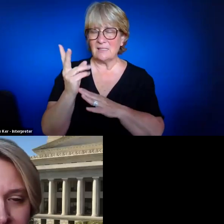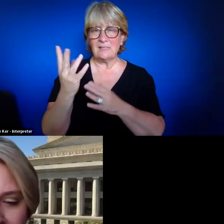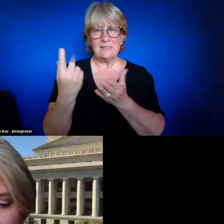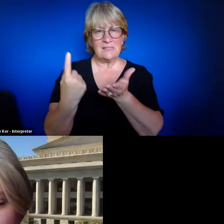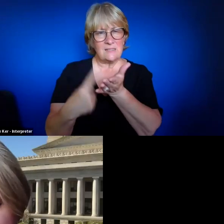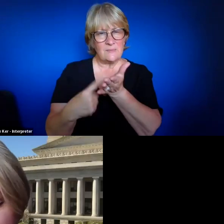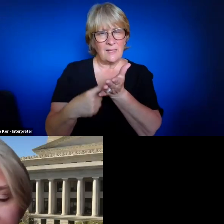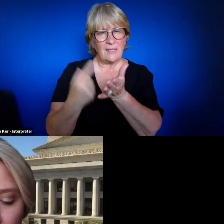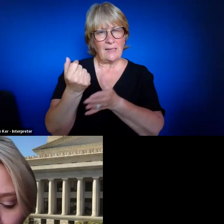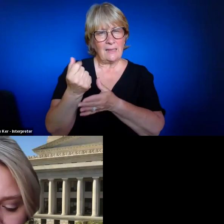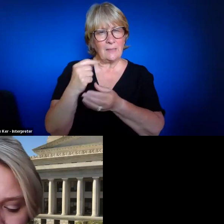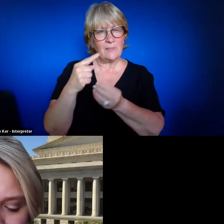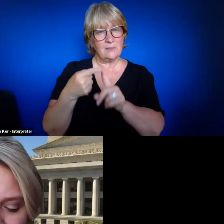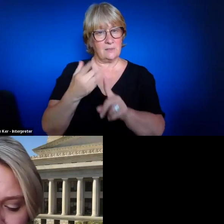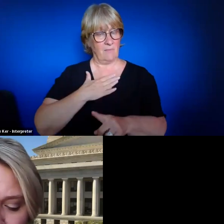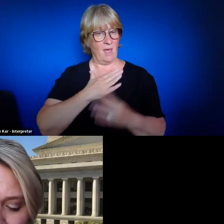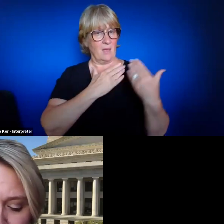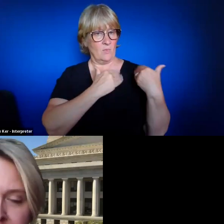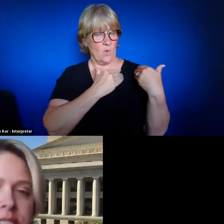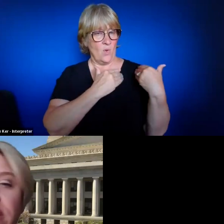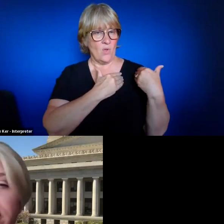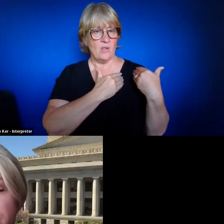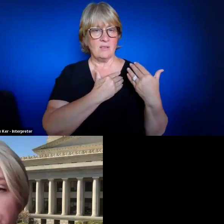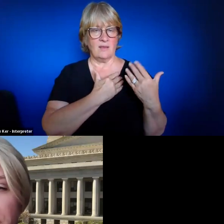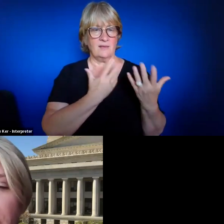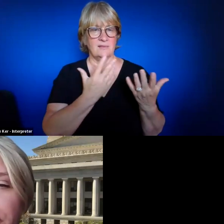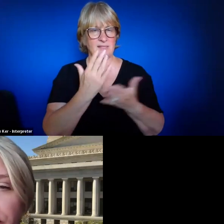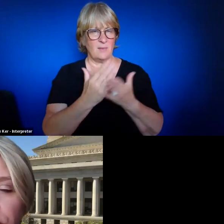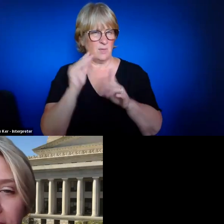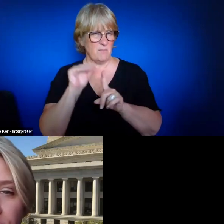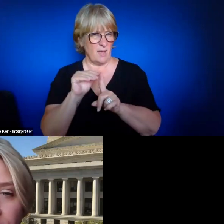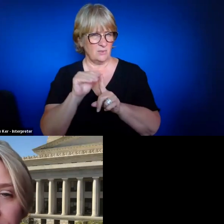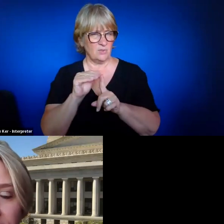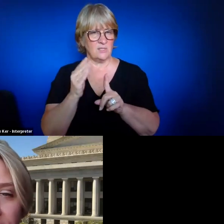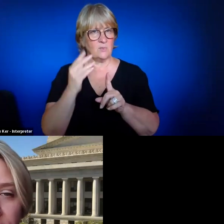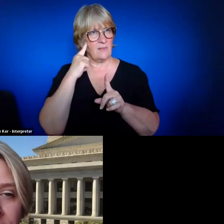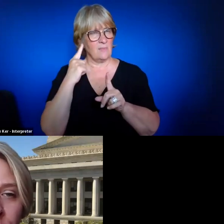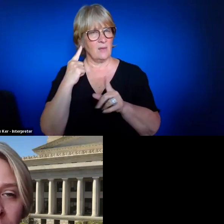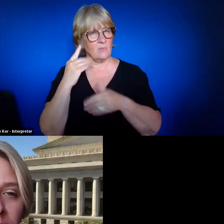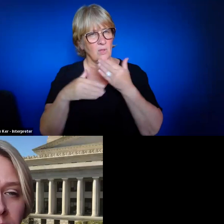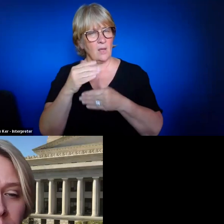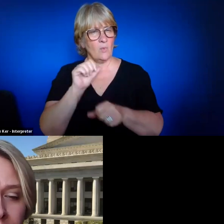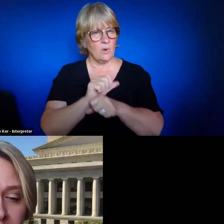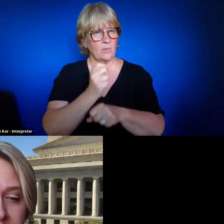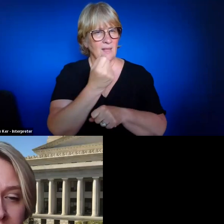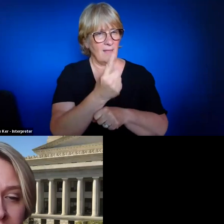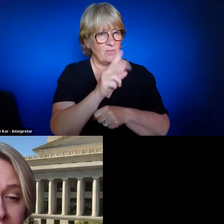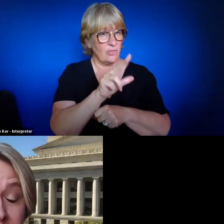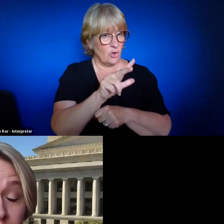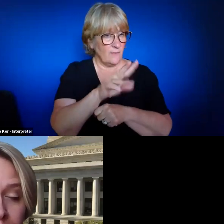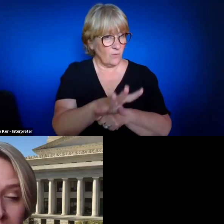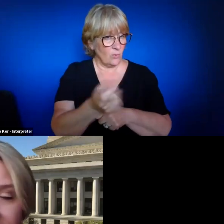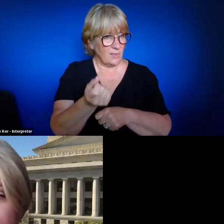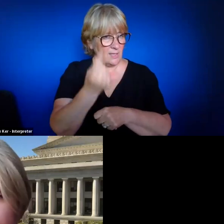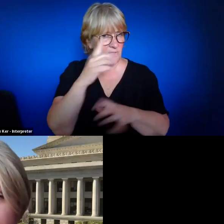little bit to my role in terms of some reminders. So as we think about rolling out work with 1134, we can understand